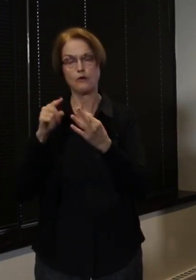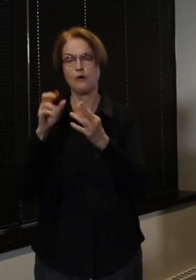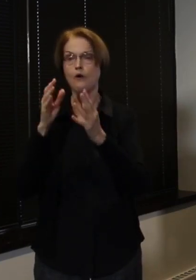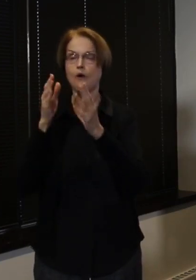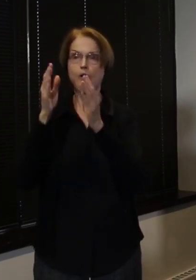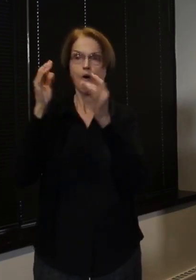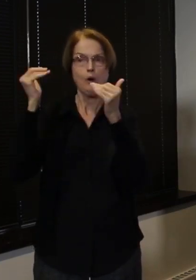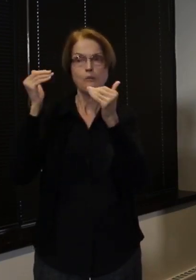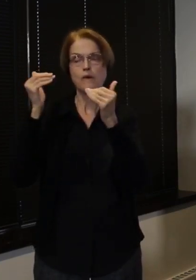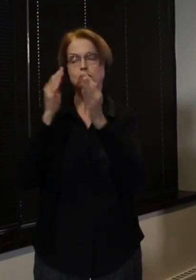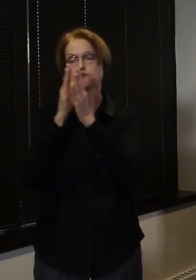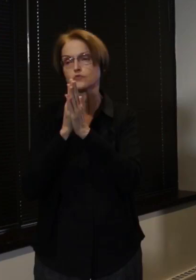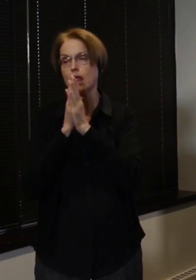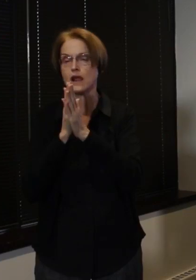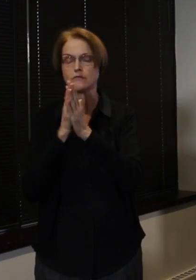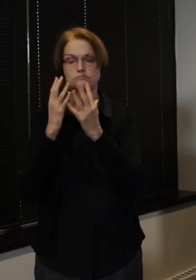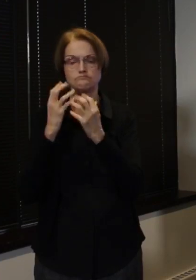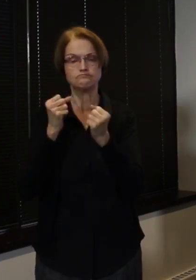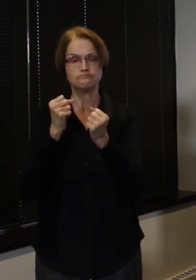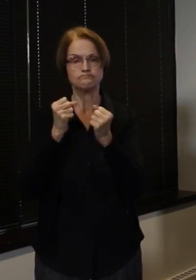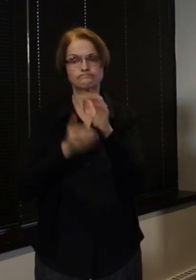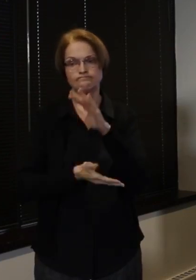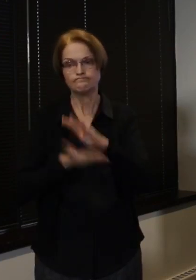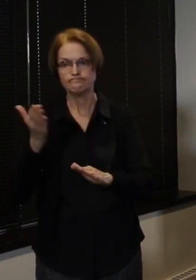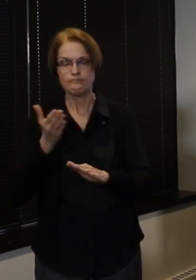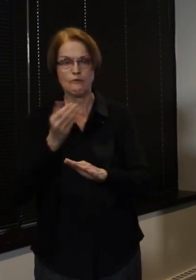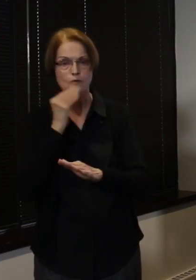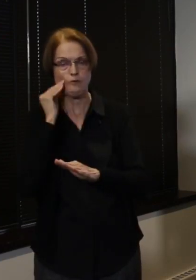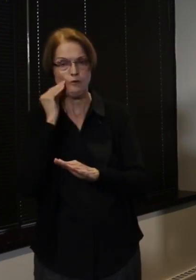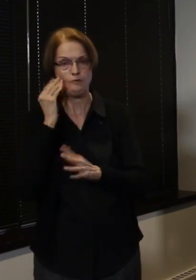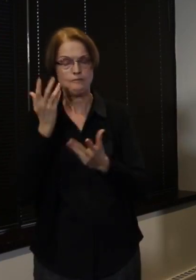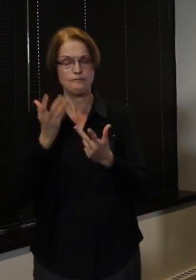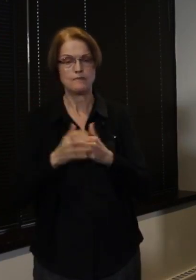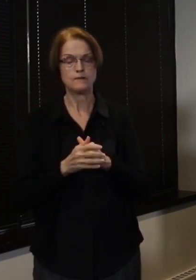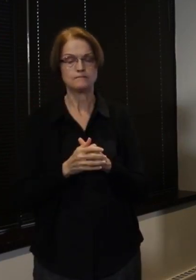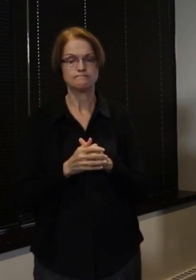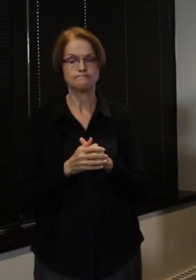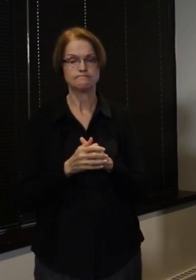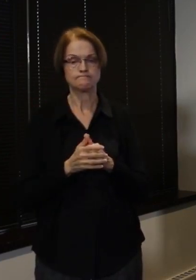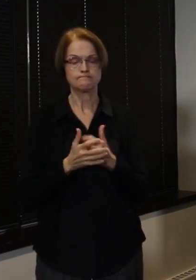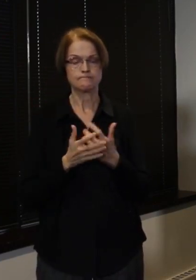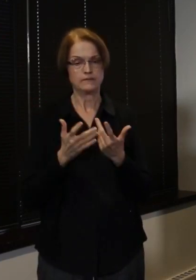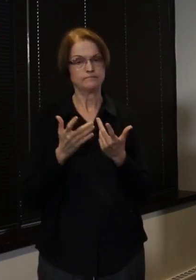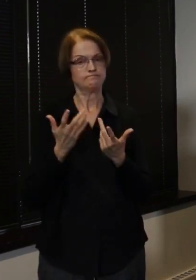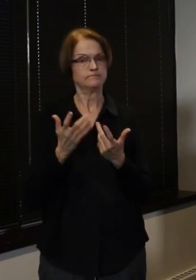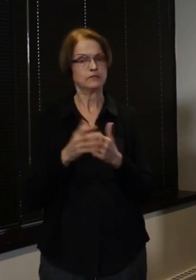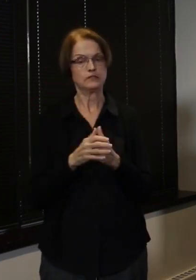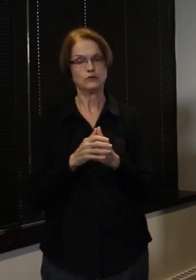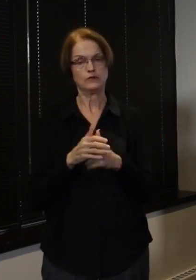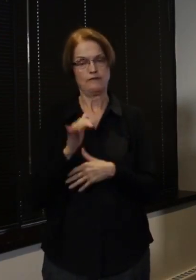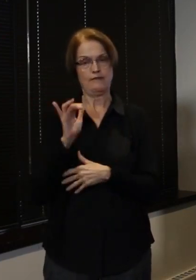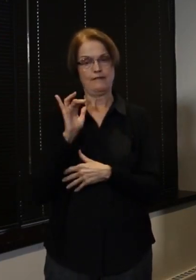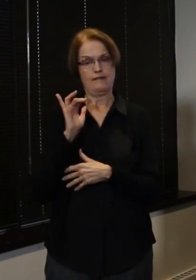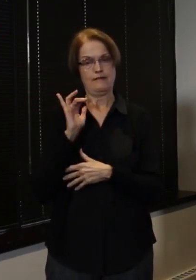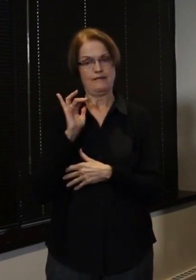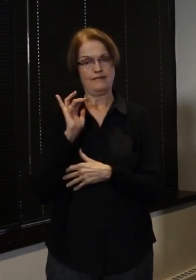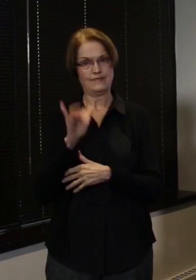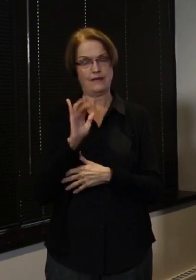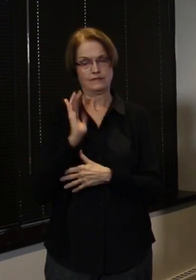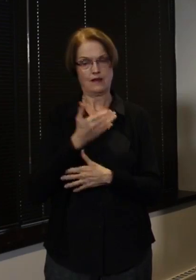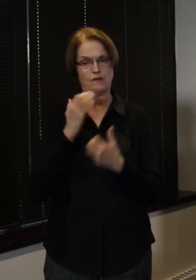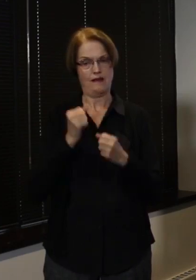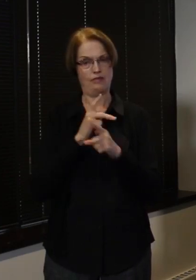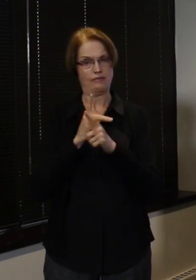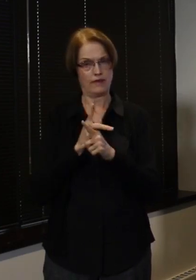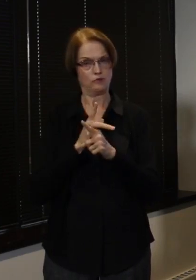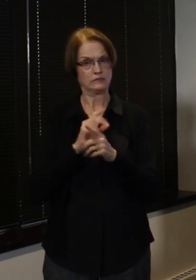that they will get better and come home from the hospital. And as we've talked about, that is really what drives our healthcare